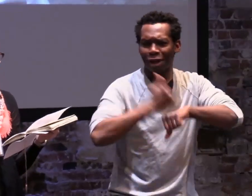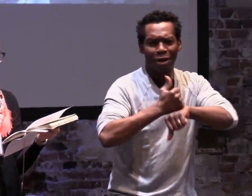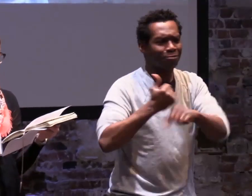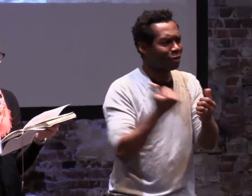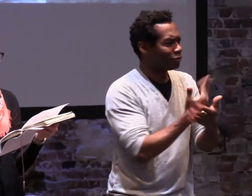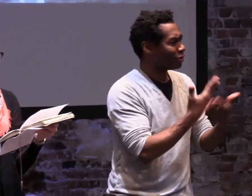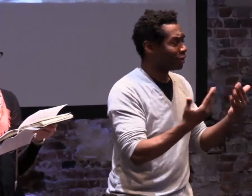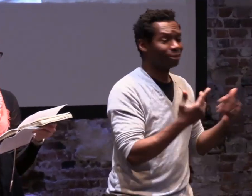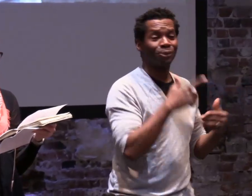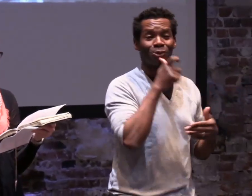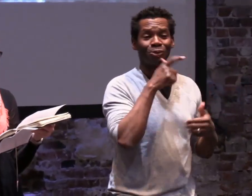Emma,